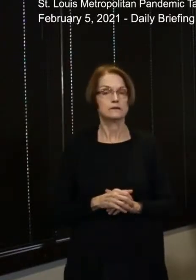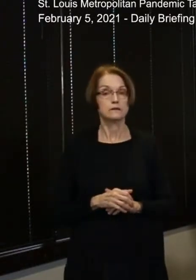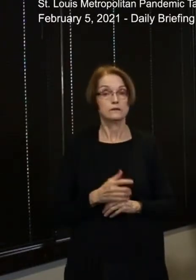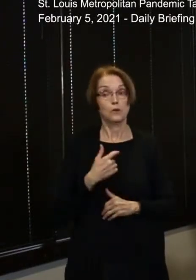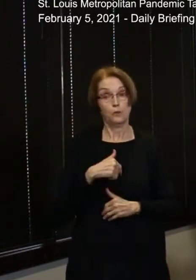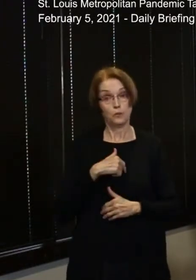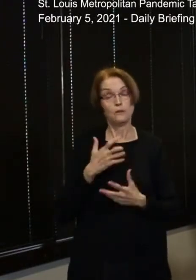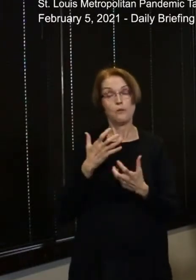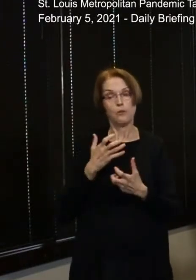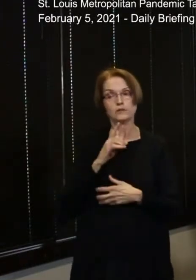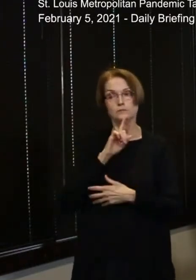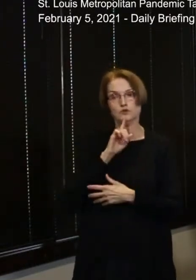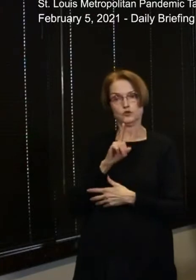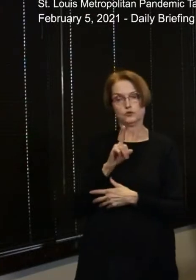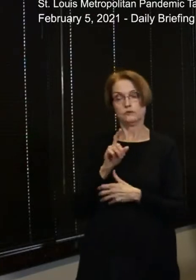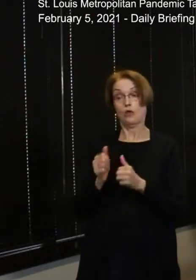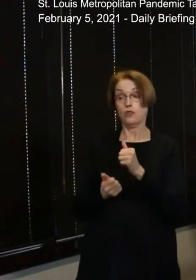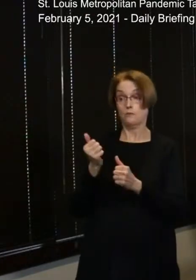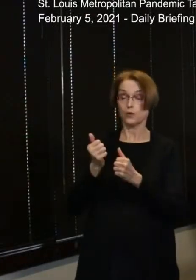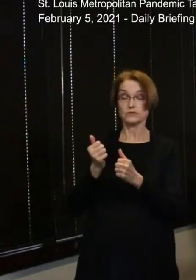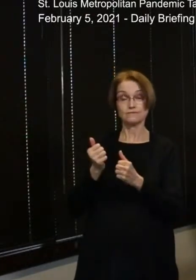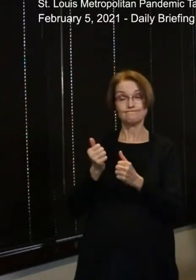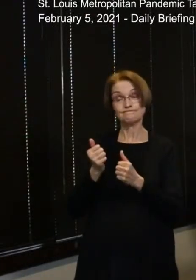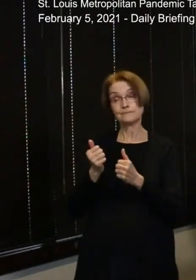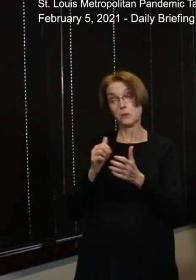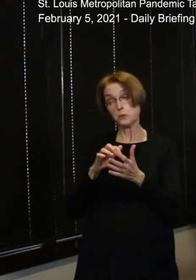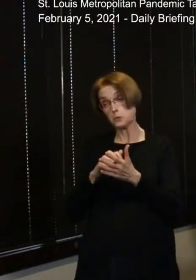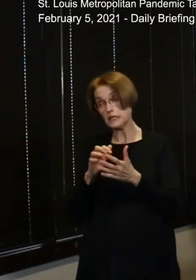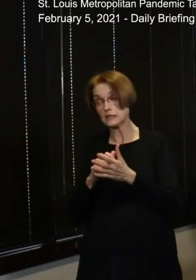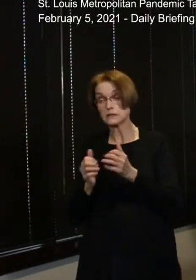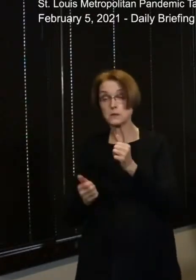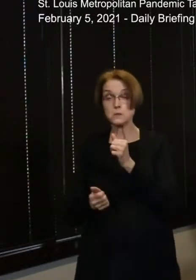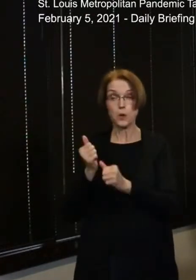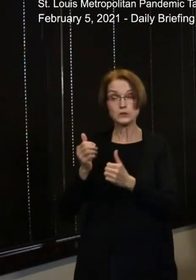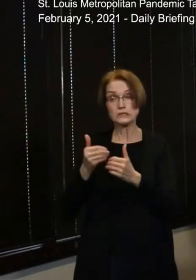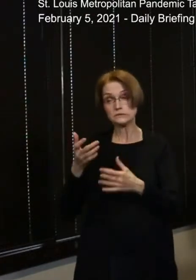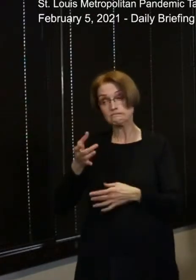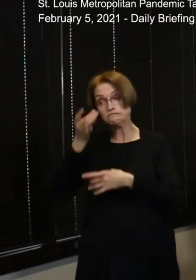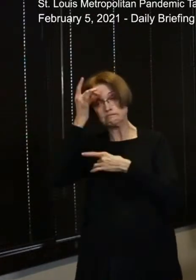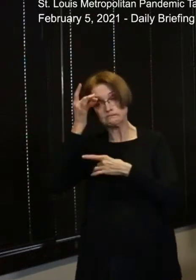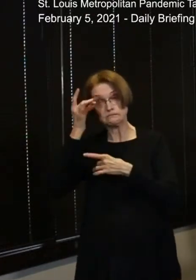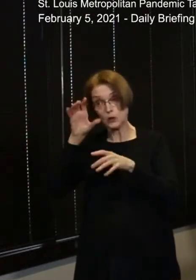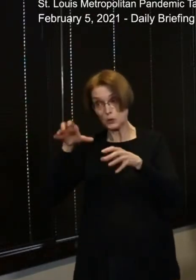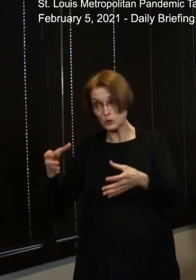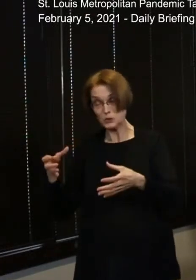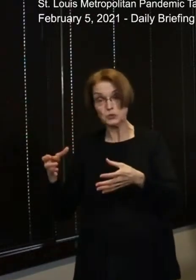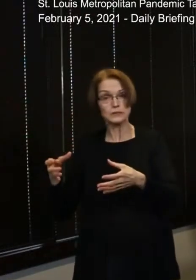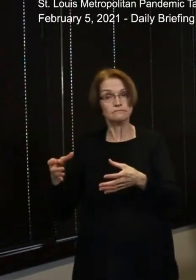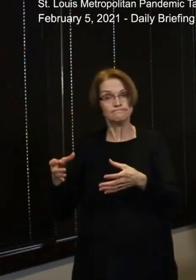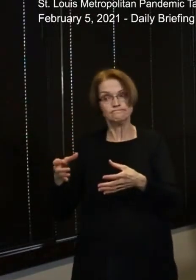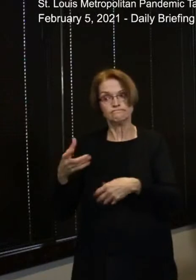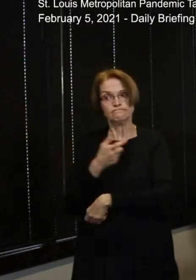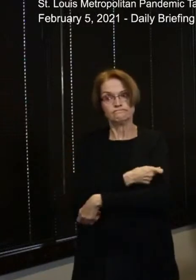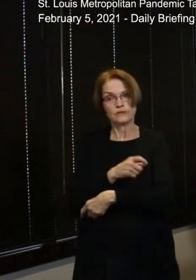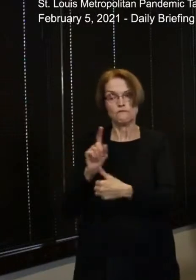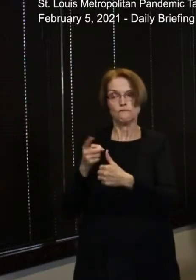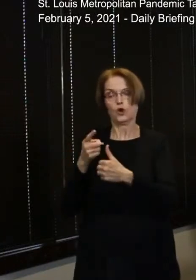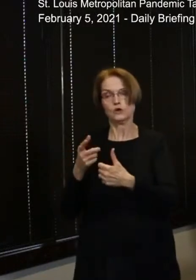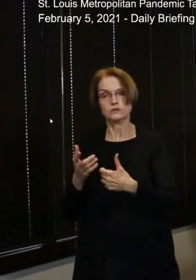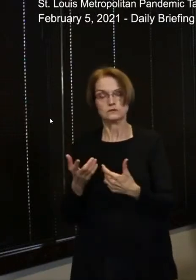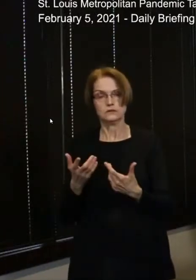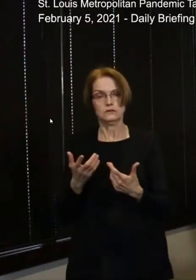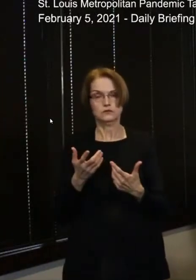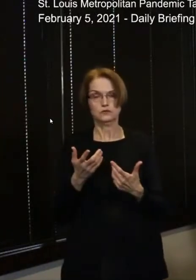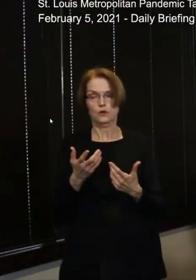make sure we're getting the most vulnerable population, and so it distracts from our personnel trying to get through